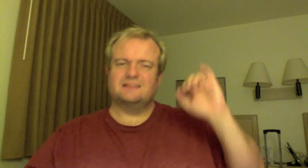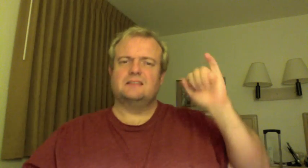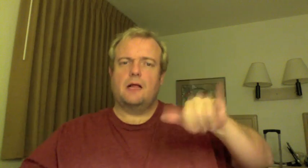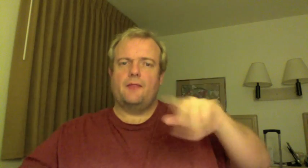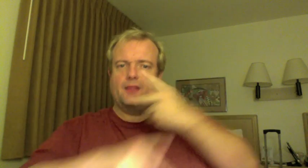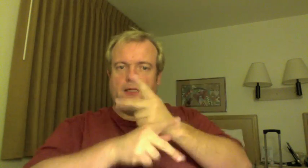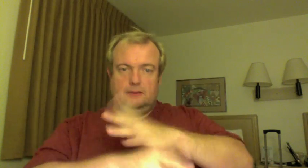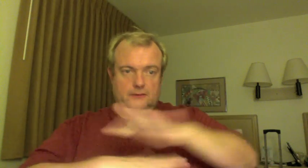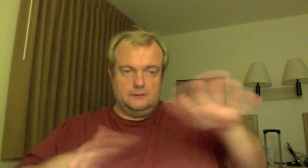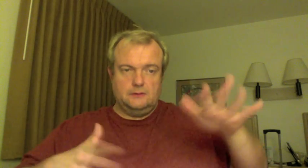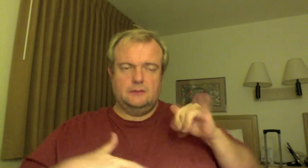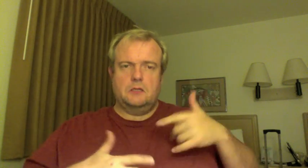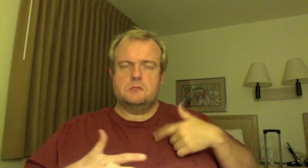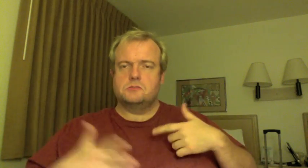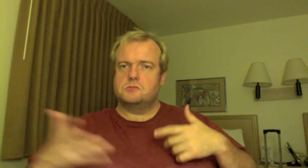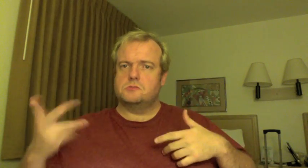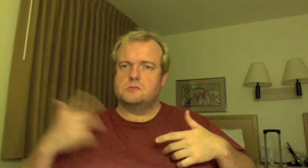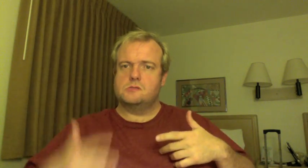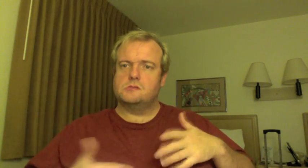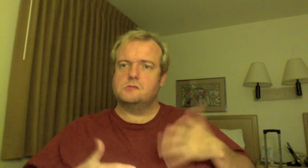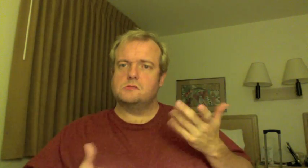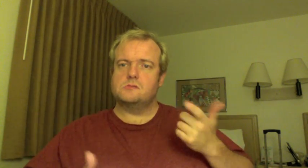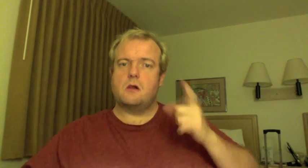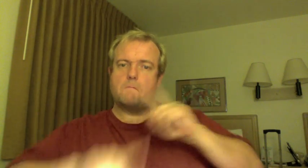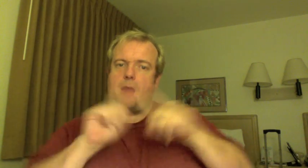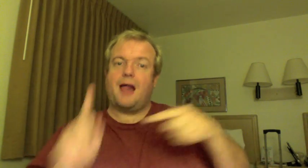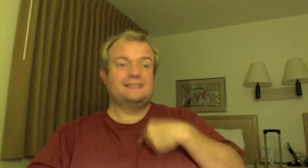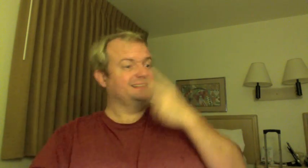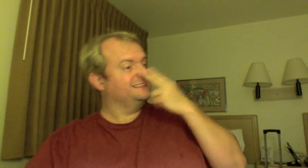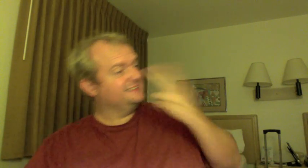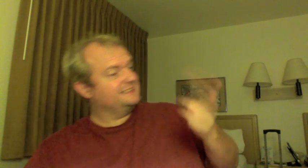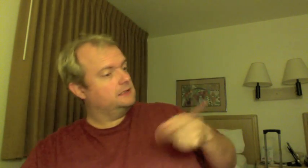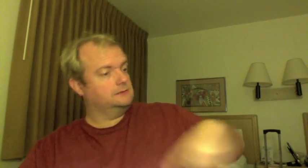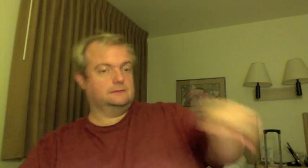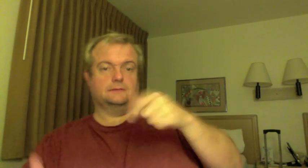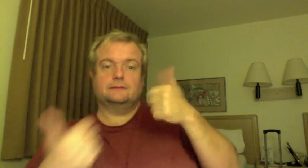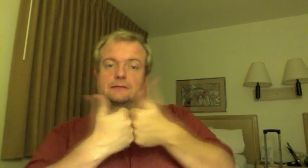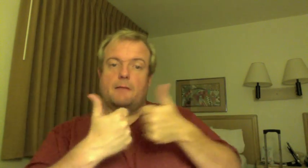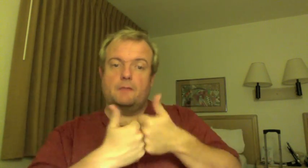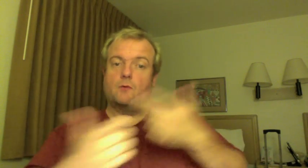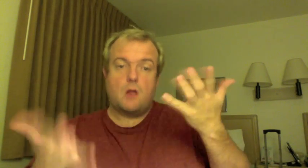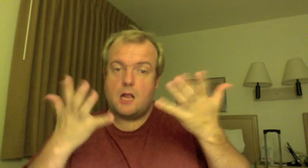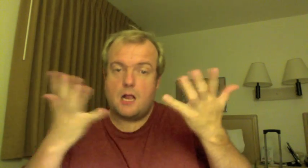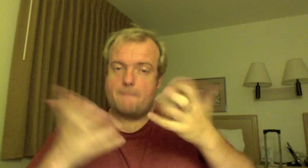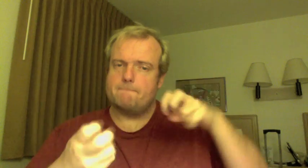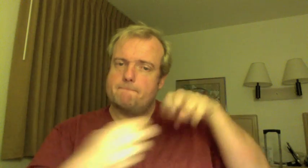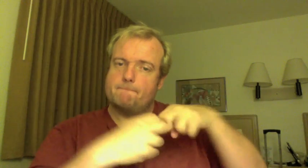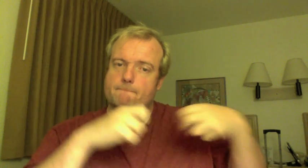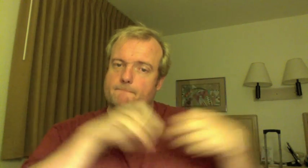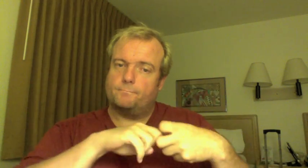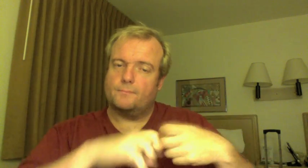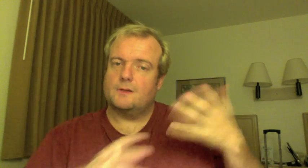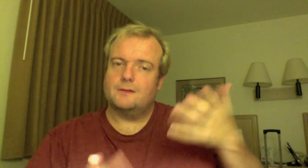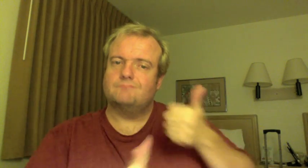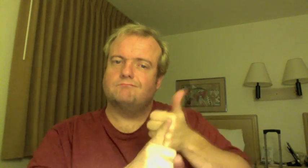The seemingly random pattern of beams creates spaces that are irregular, with lots of different shapes and